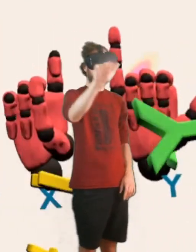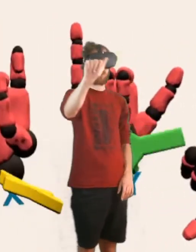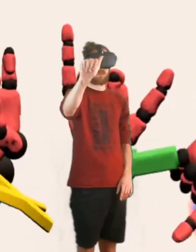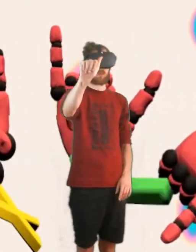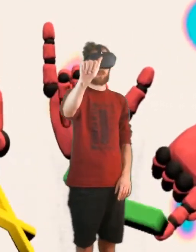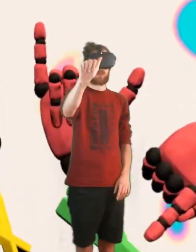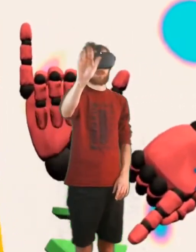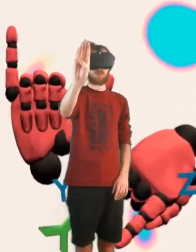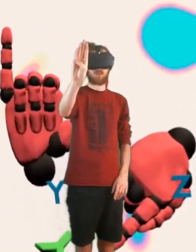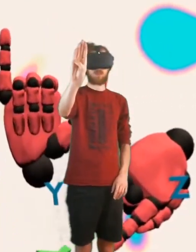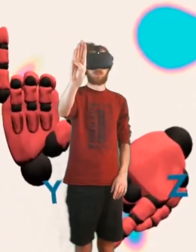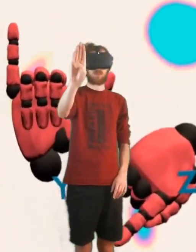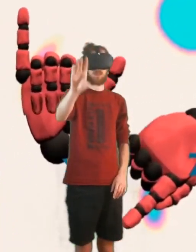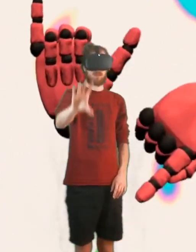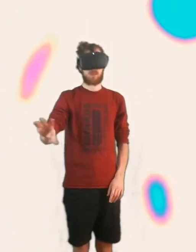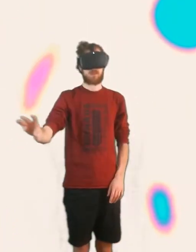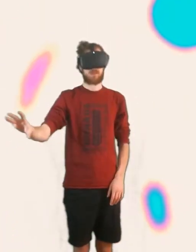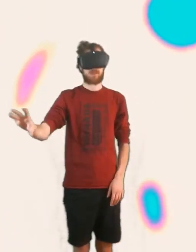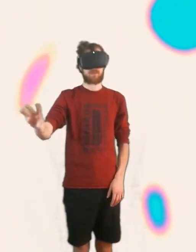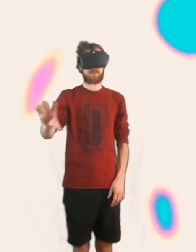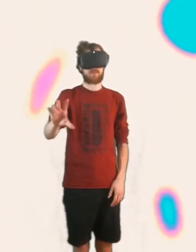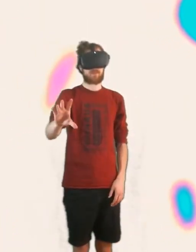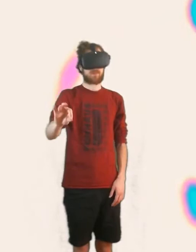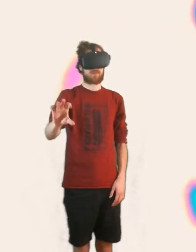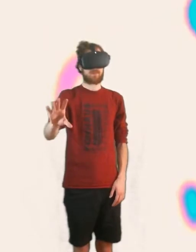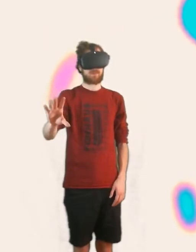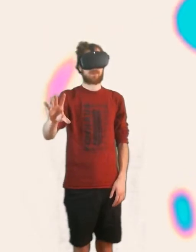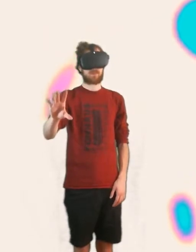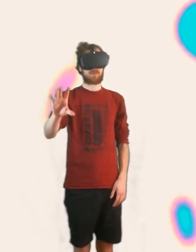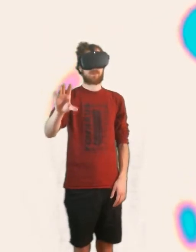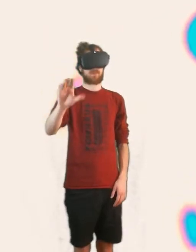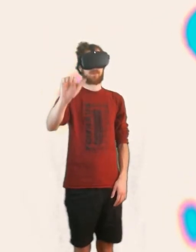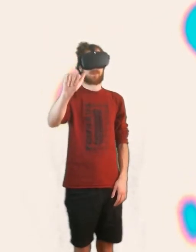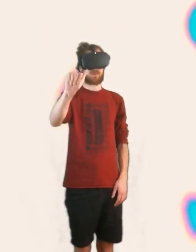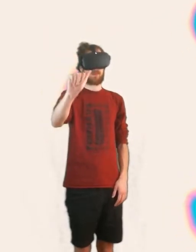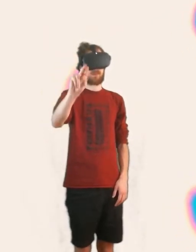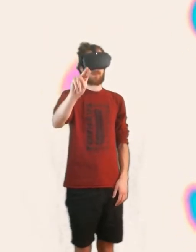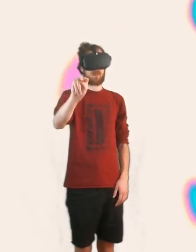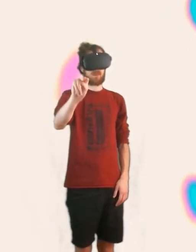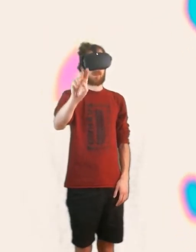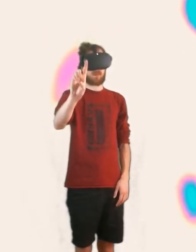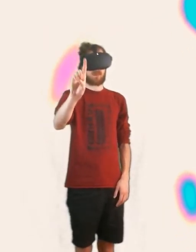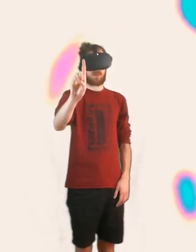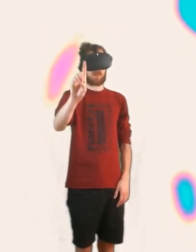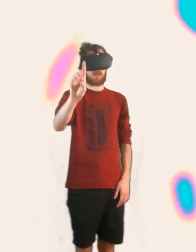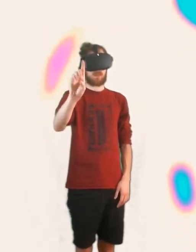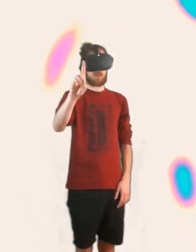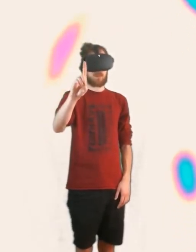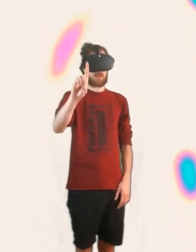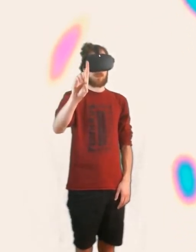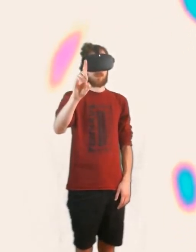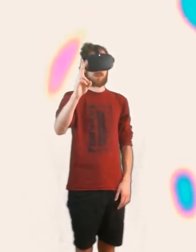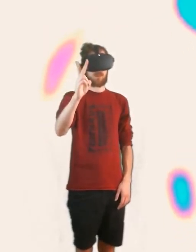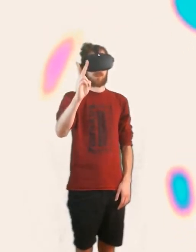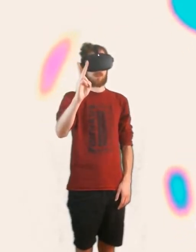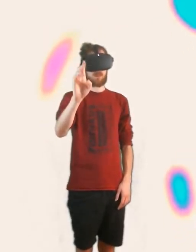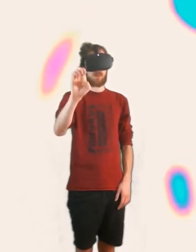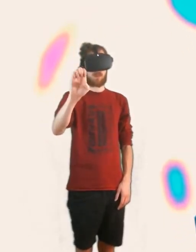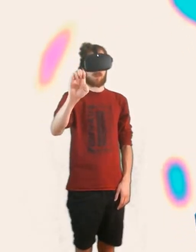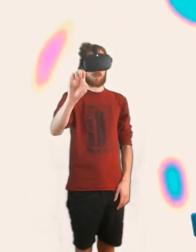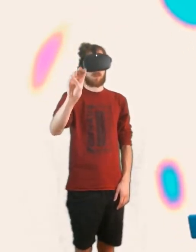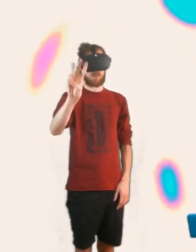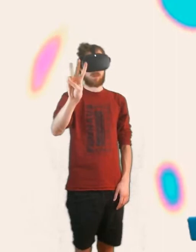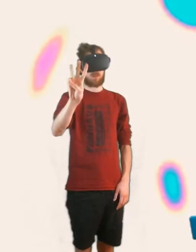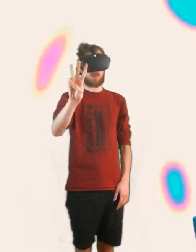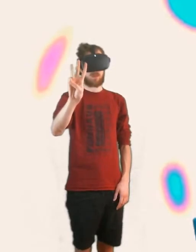letter will appear to let you know you're doing it right. Then there are 5 levels to test your skills. That's where the real fun is. Each level gives